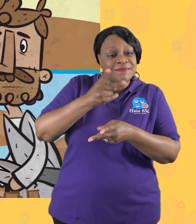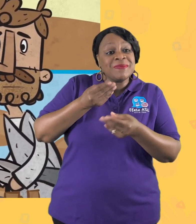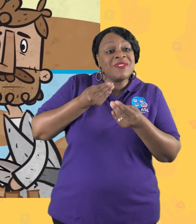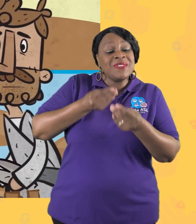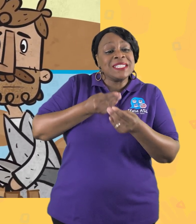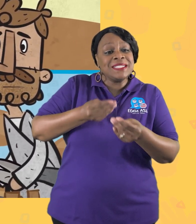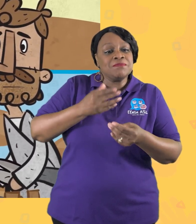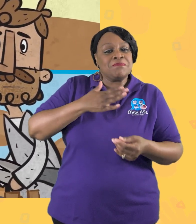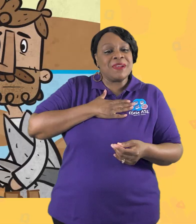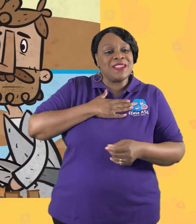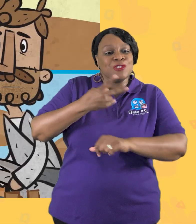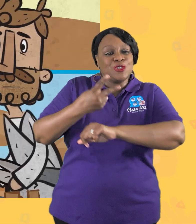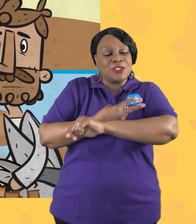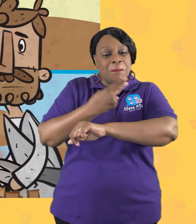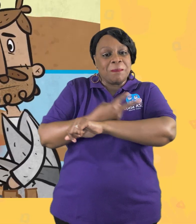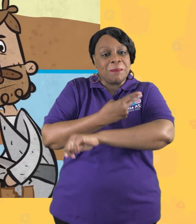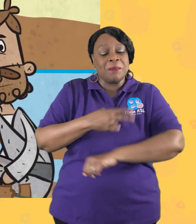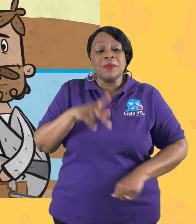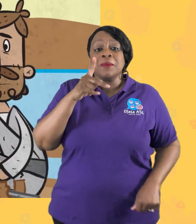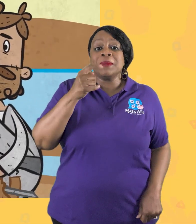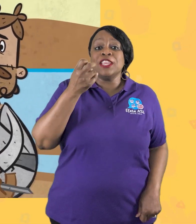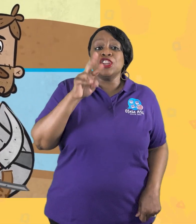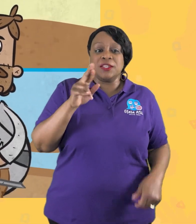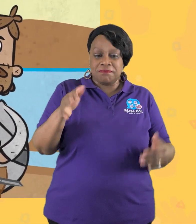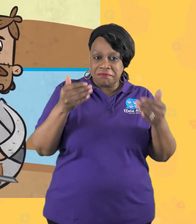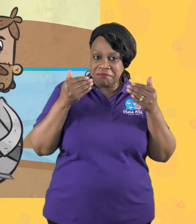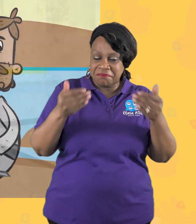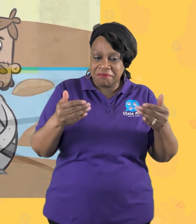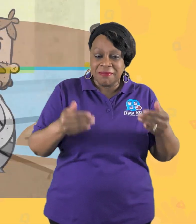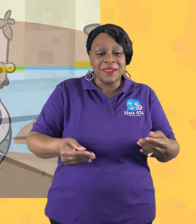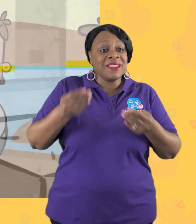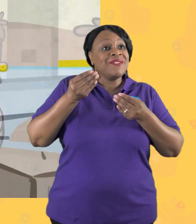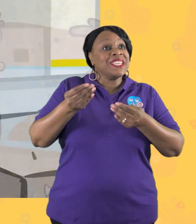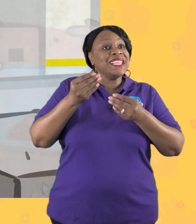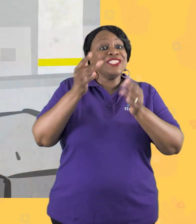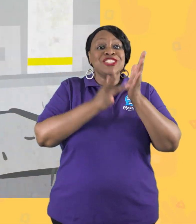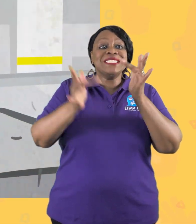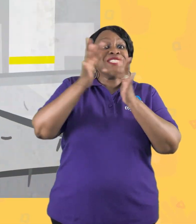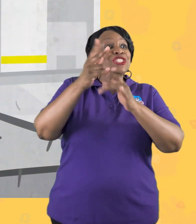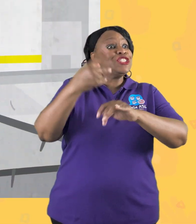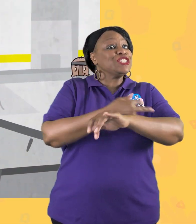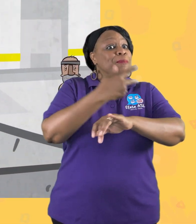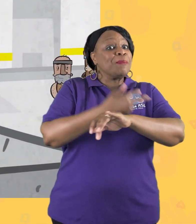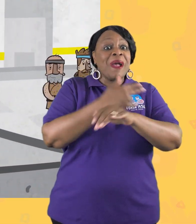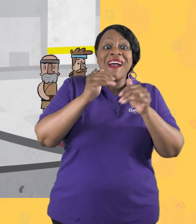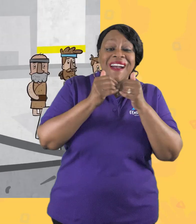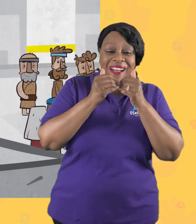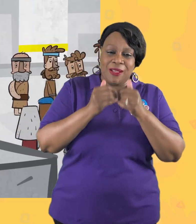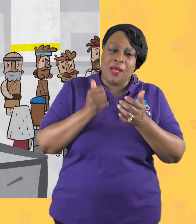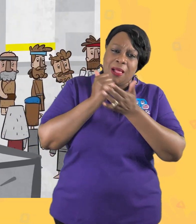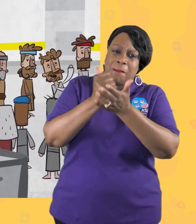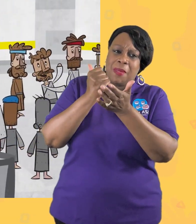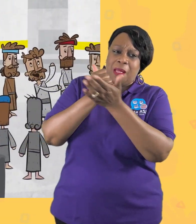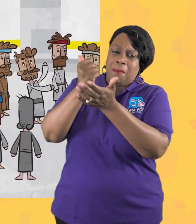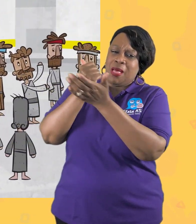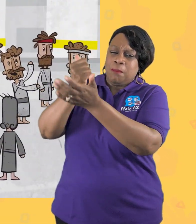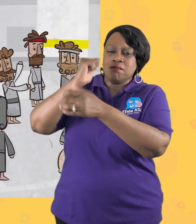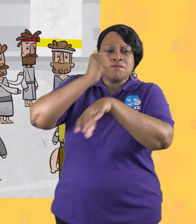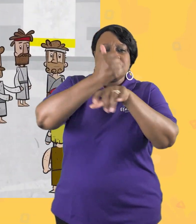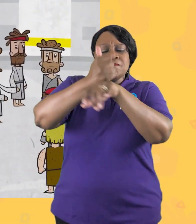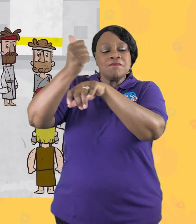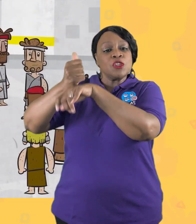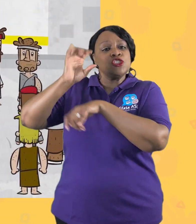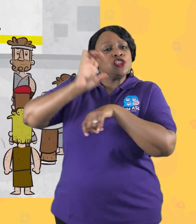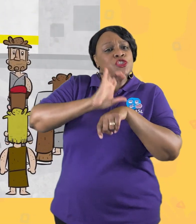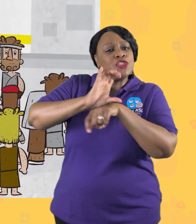"Then feed my sheep." And so Peter went on to feed Jesus' sheep by helping establish the church and